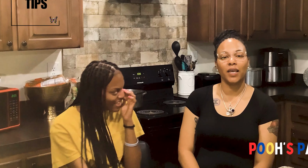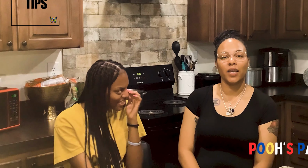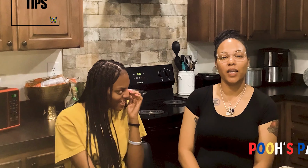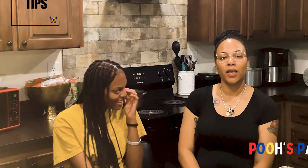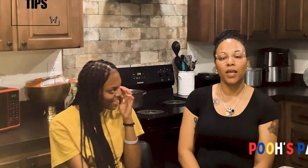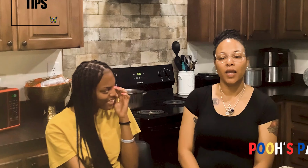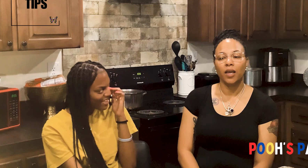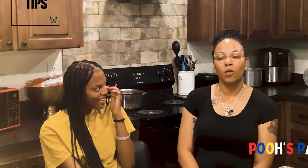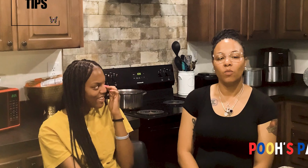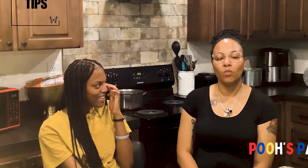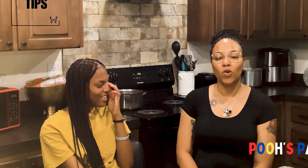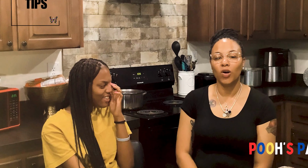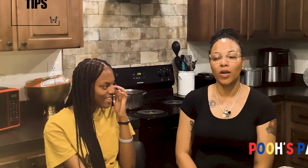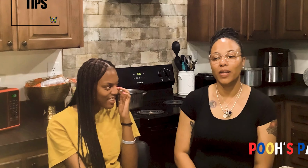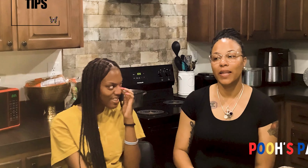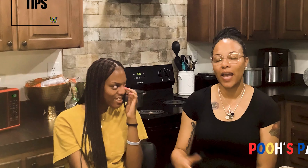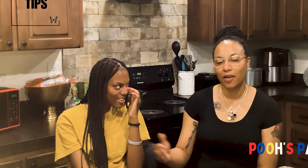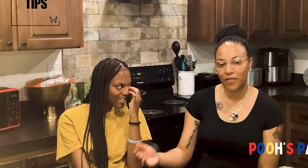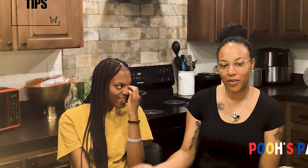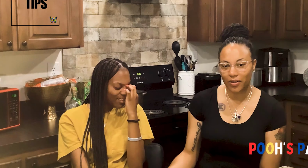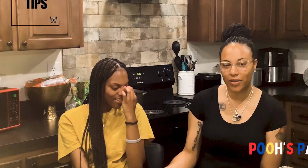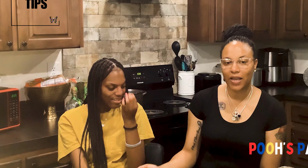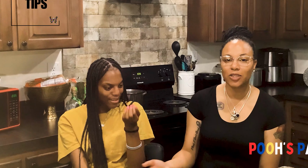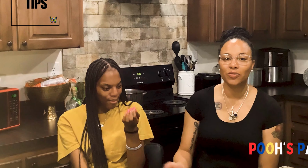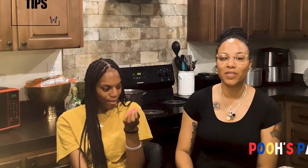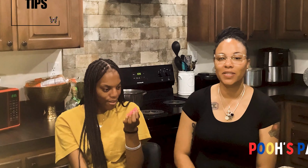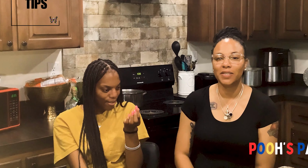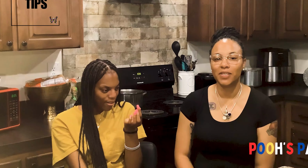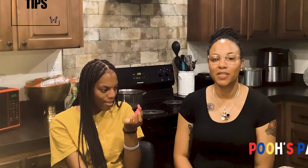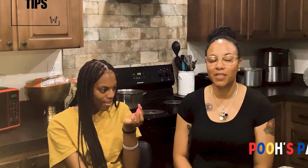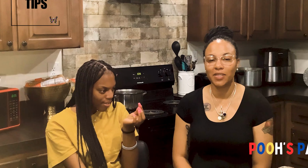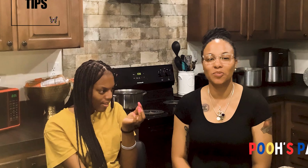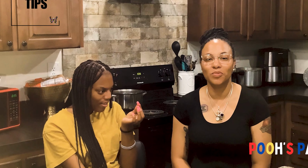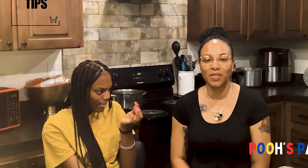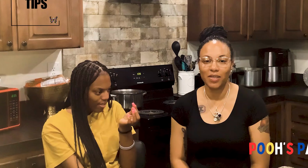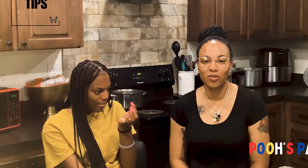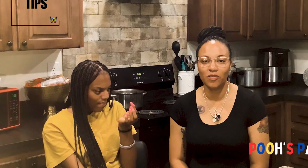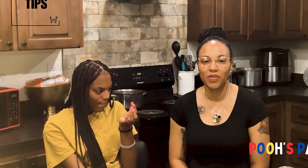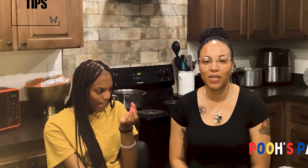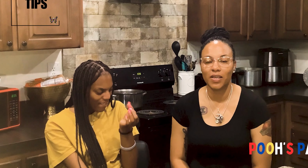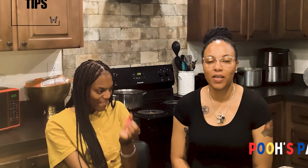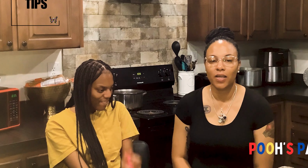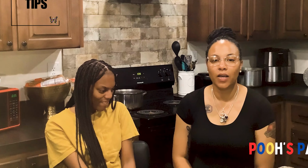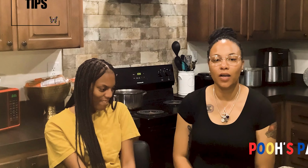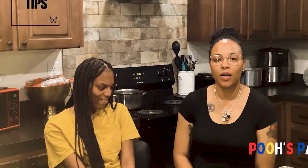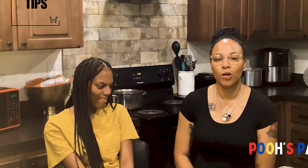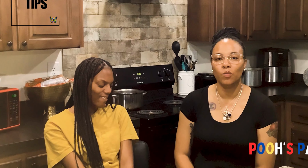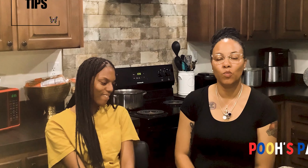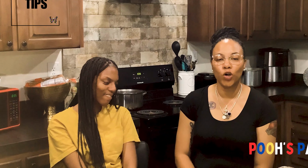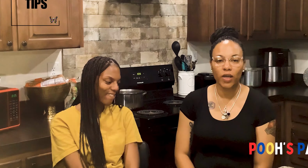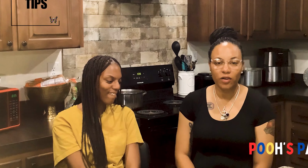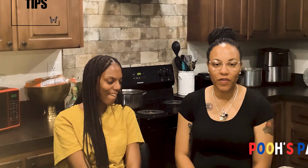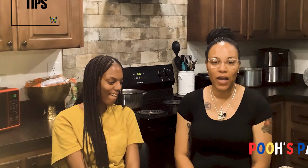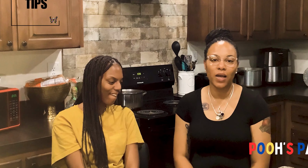said, more laughter. As you can see, she is really goofy. More good vibes,